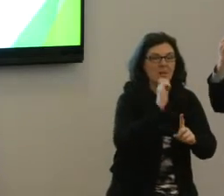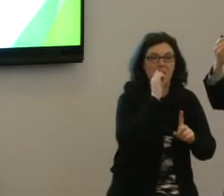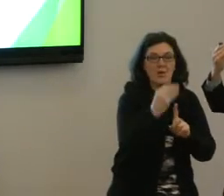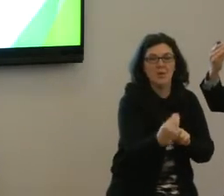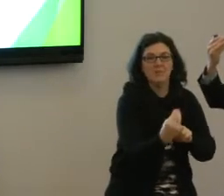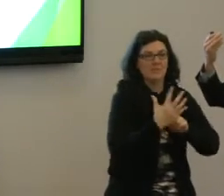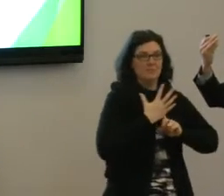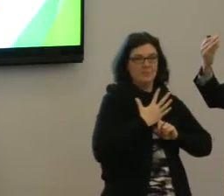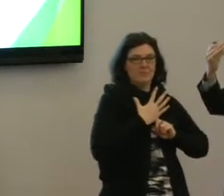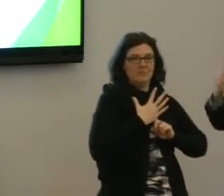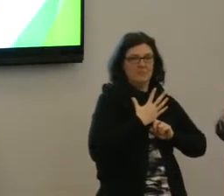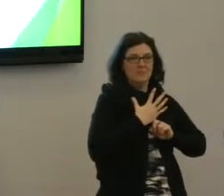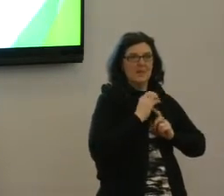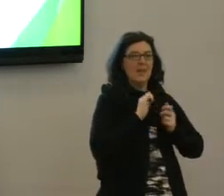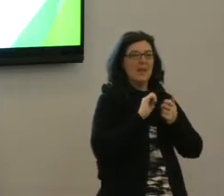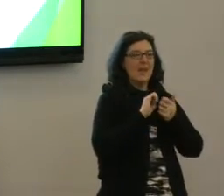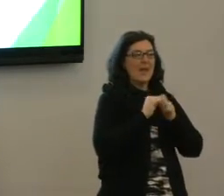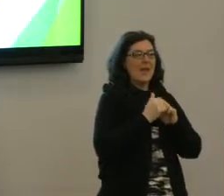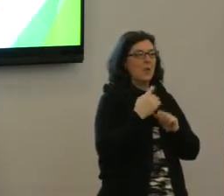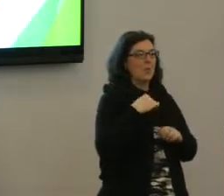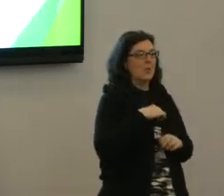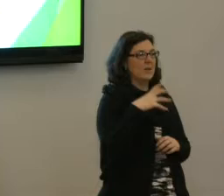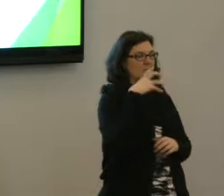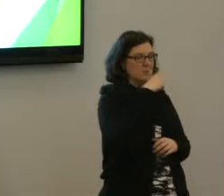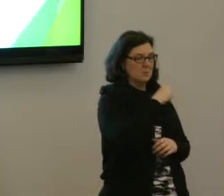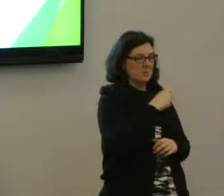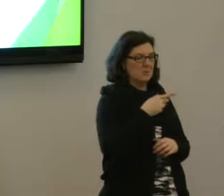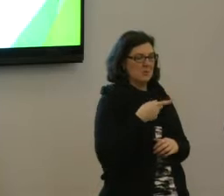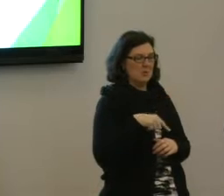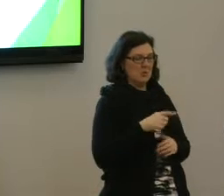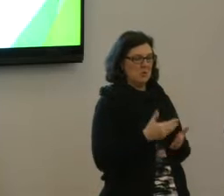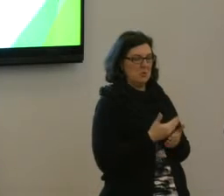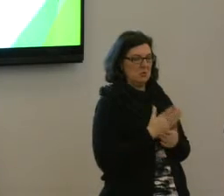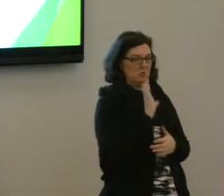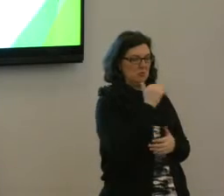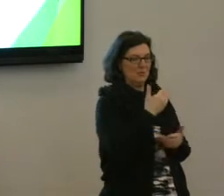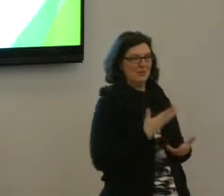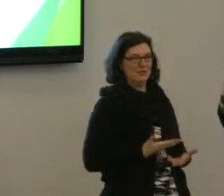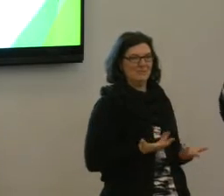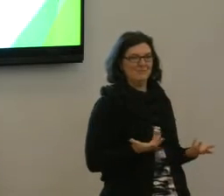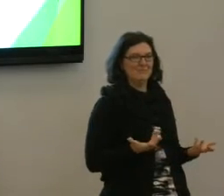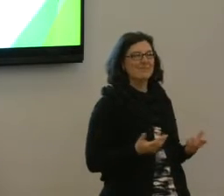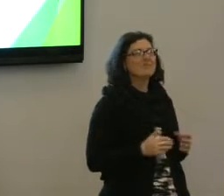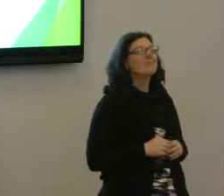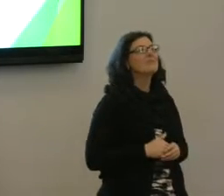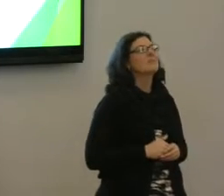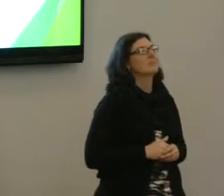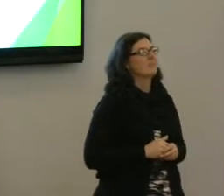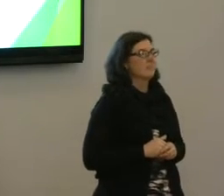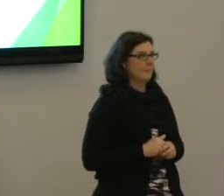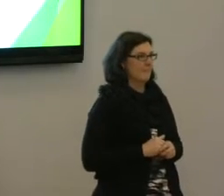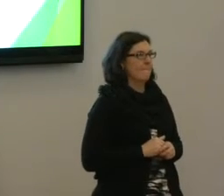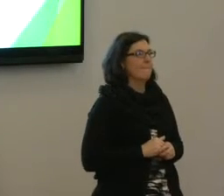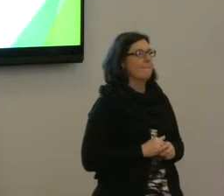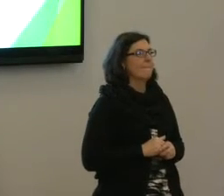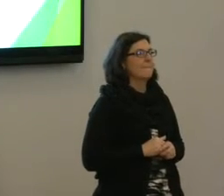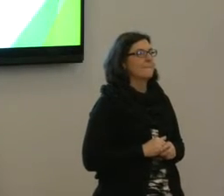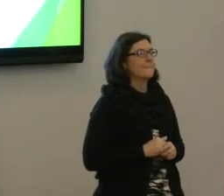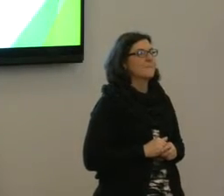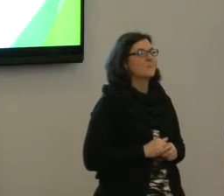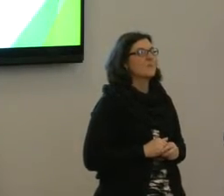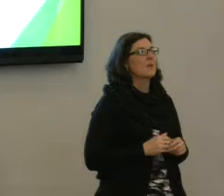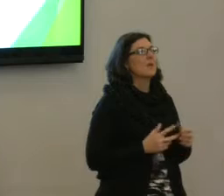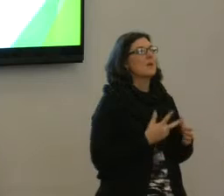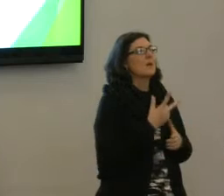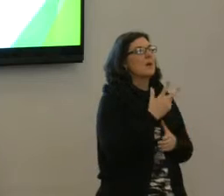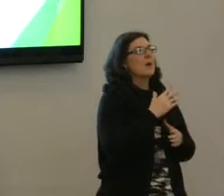person we've assumed to be the kind of new stranger? So both of those worlds share common human